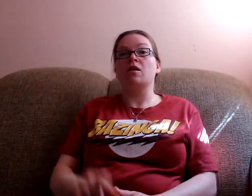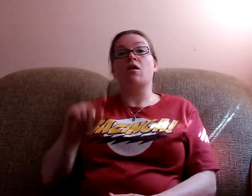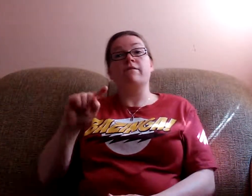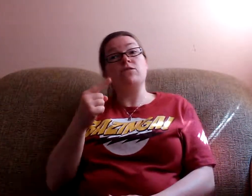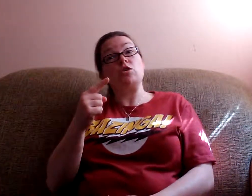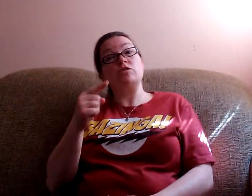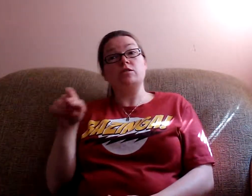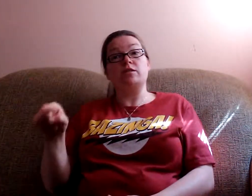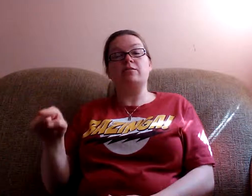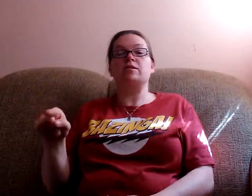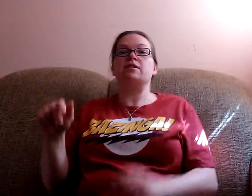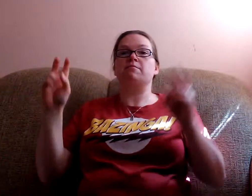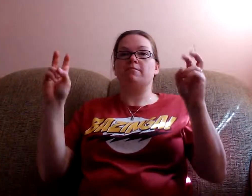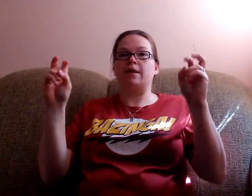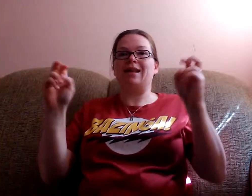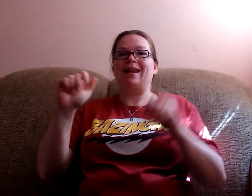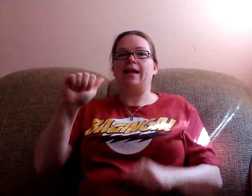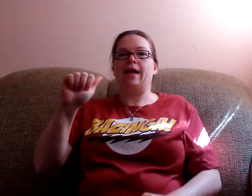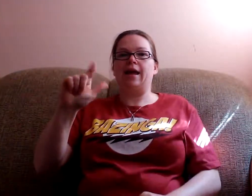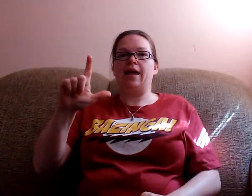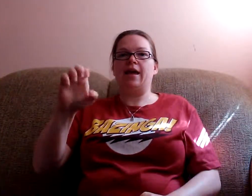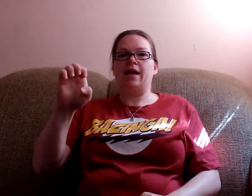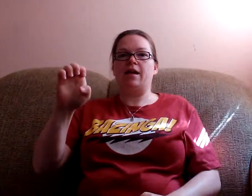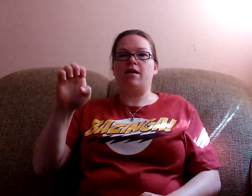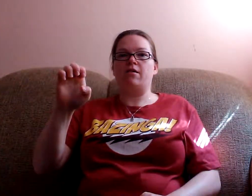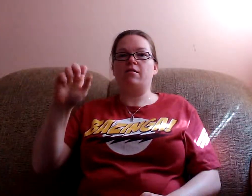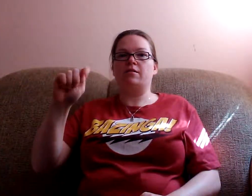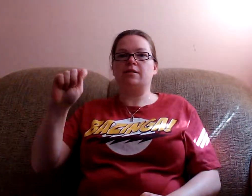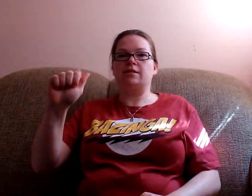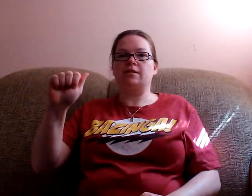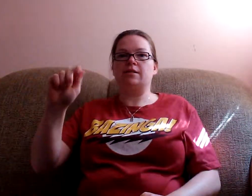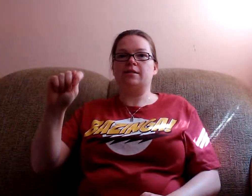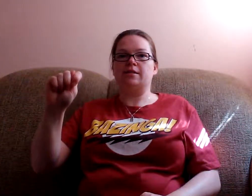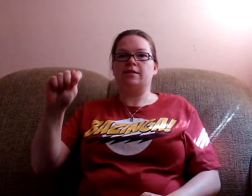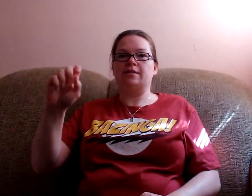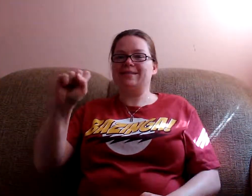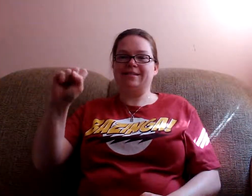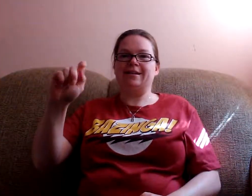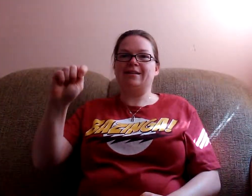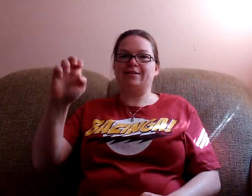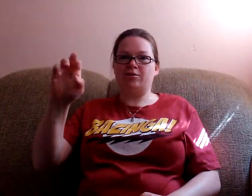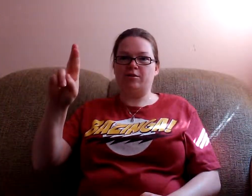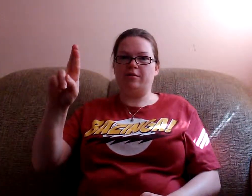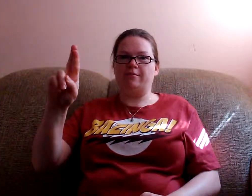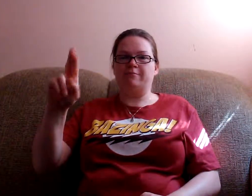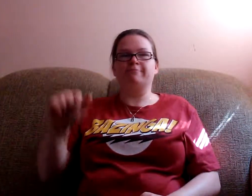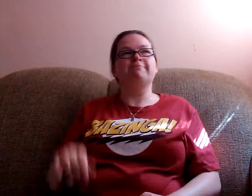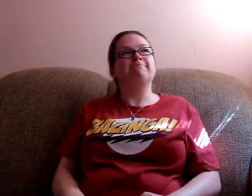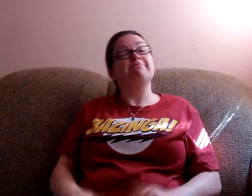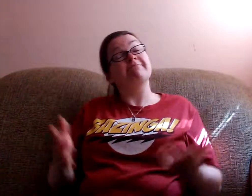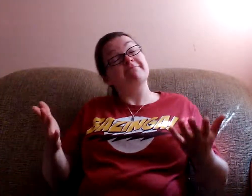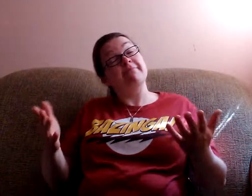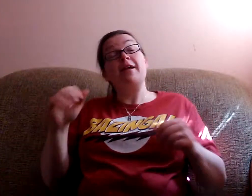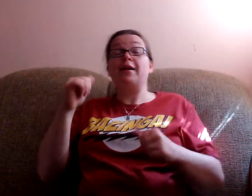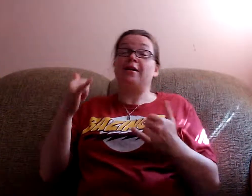became an ale taster. Now, we think that's kind of strange that somebody go around drinking beer and get paid for it, but he did. This